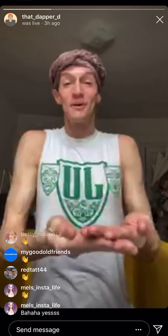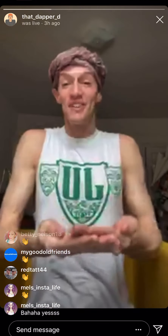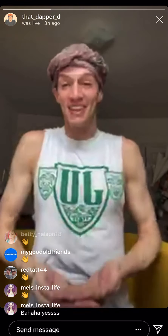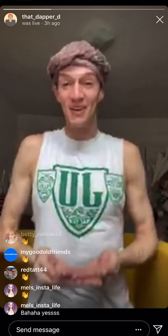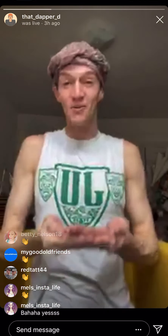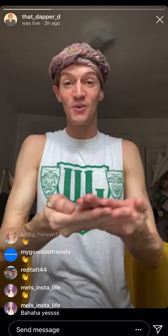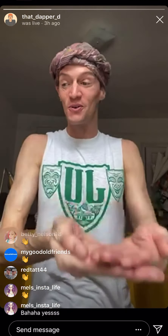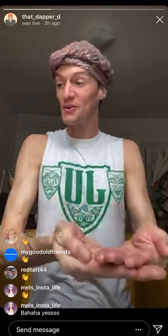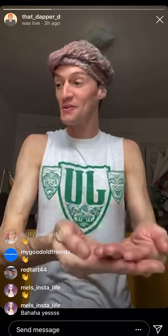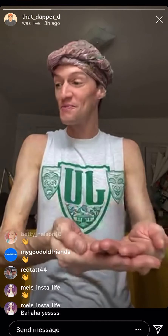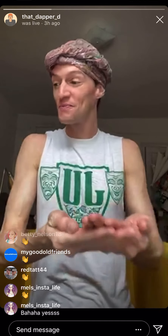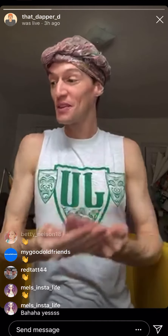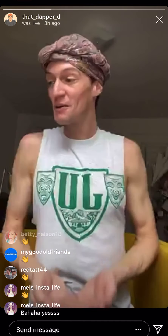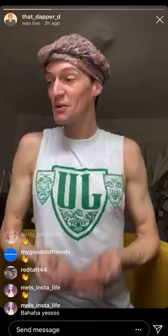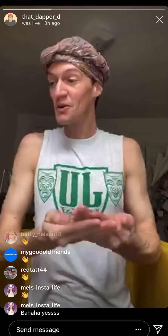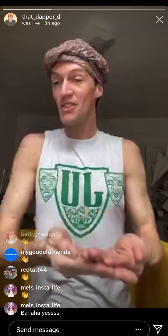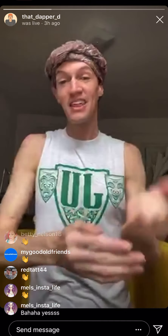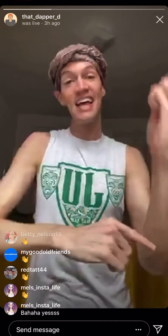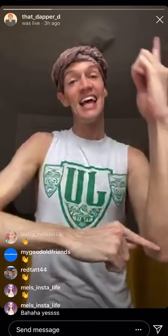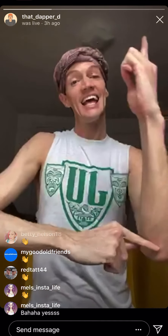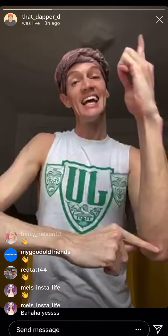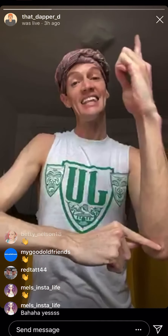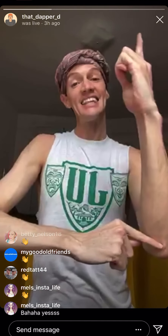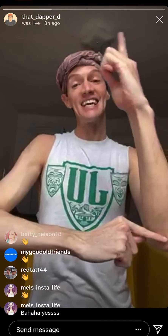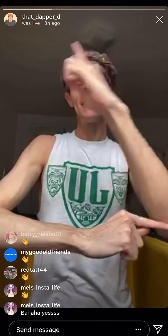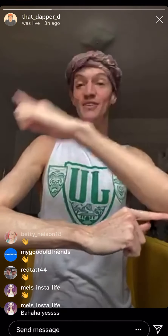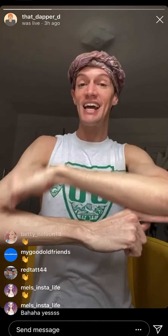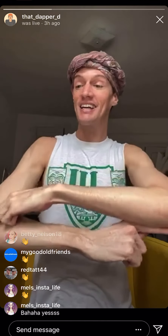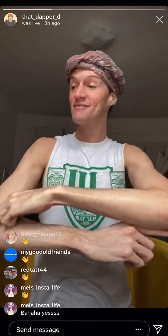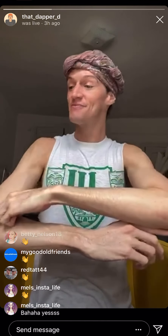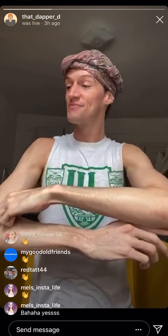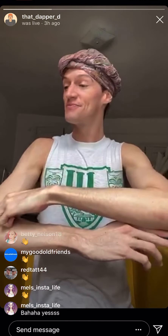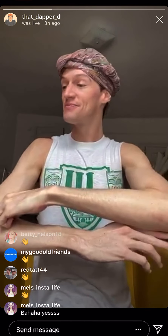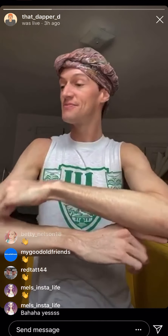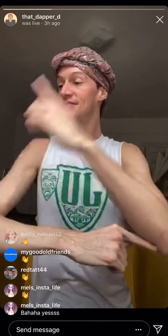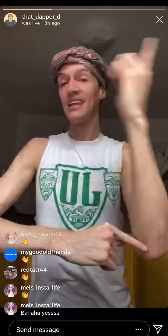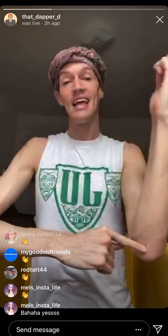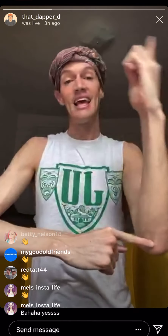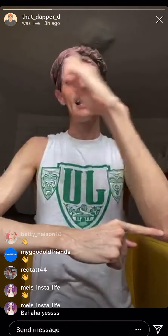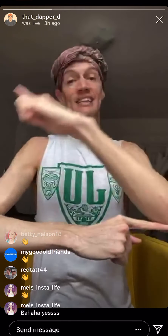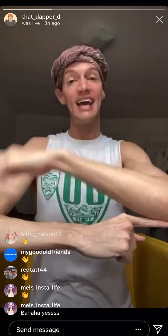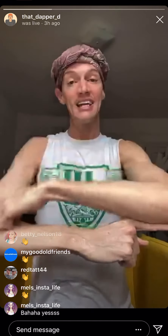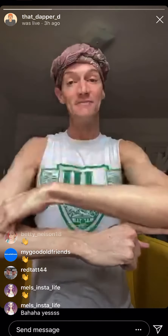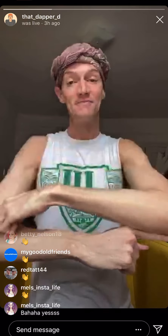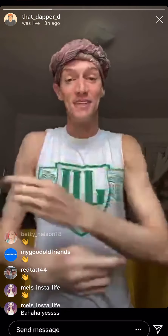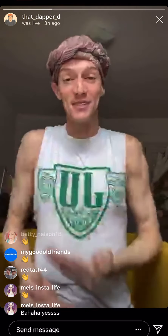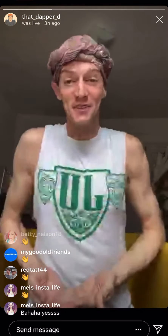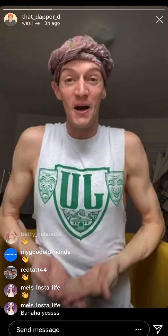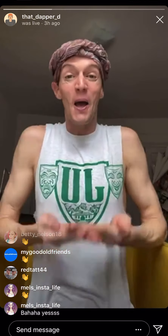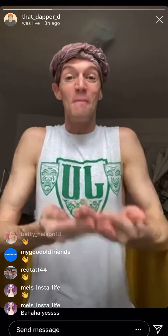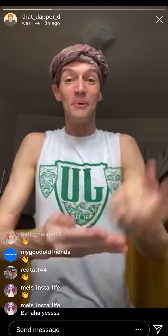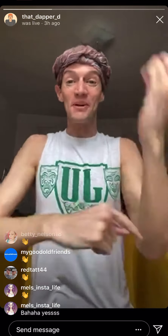birth then the sign for day day day so birthday